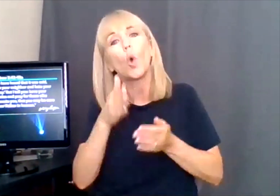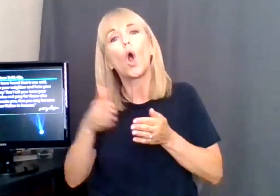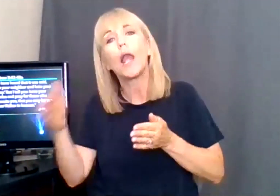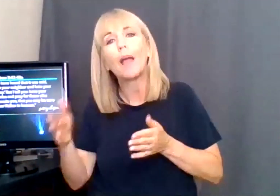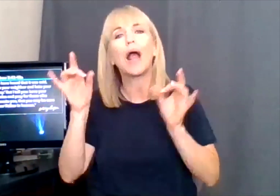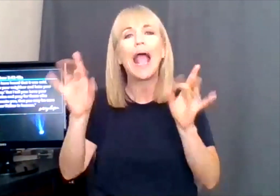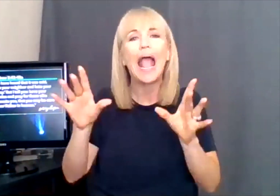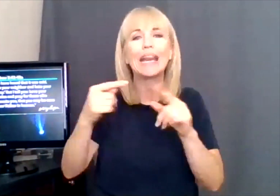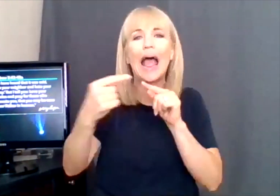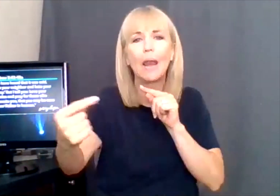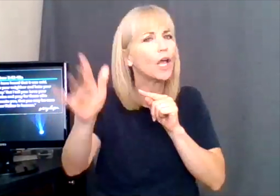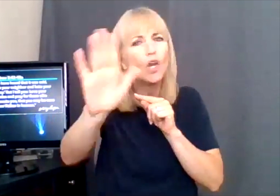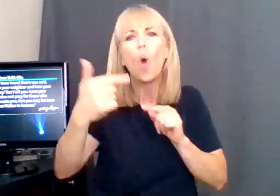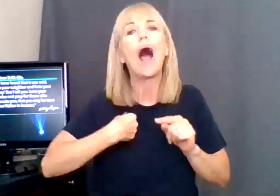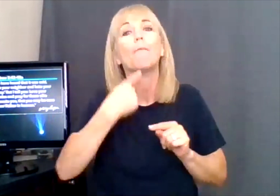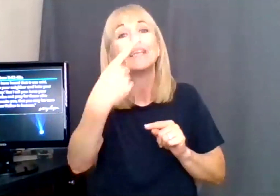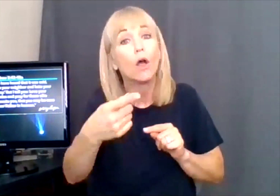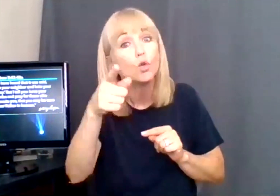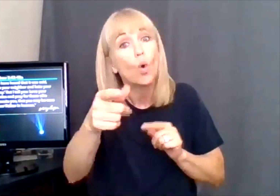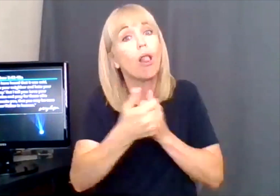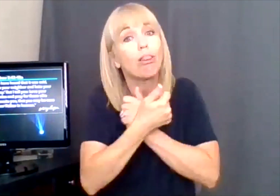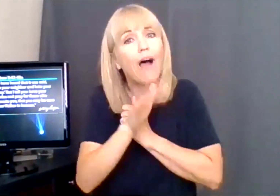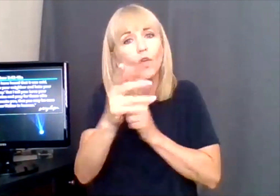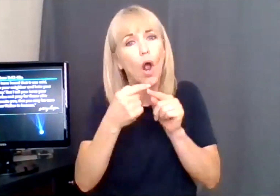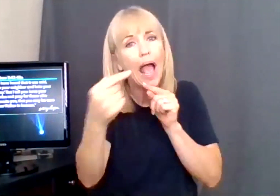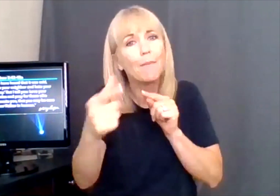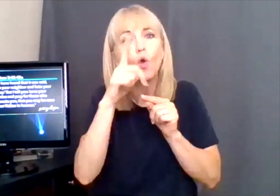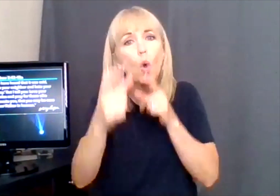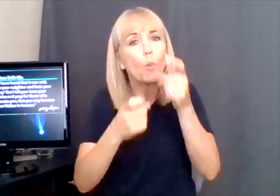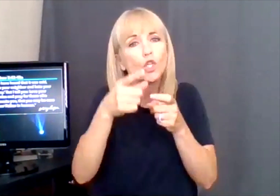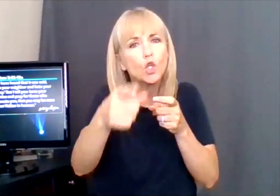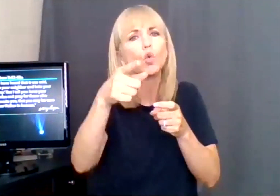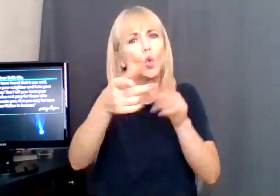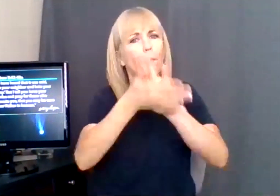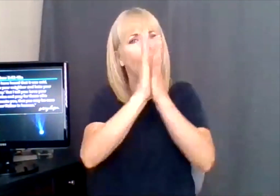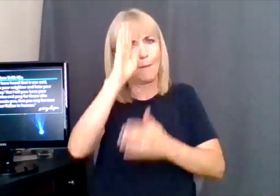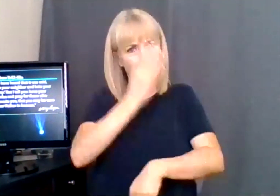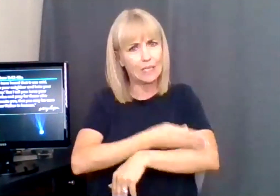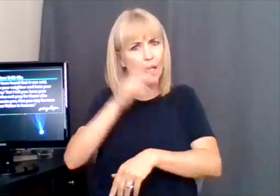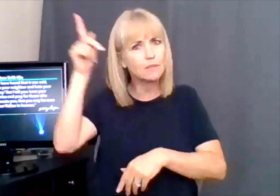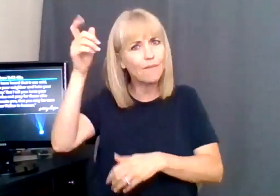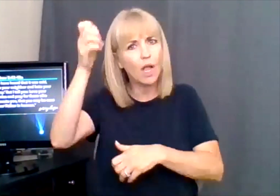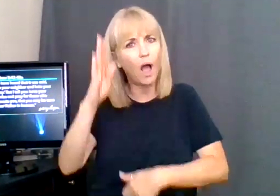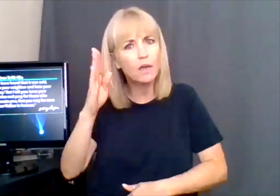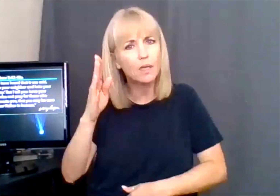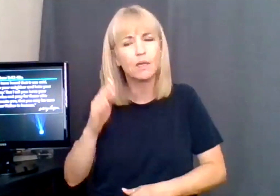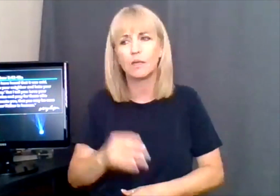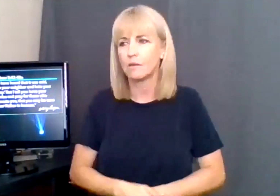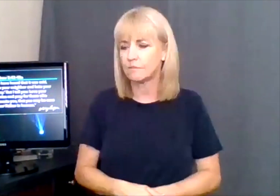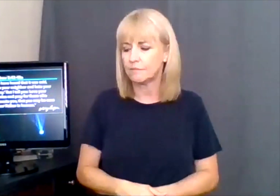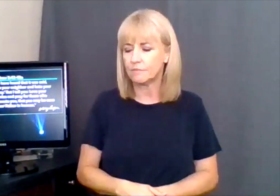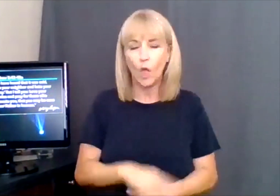your enemies and pray for those who persecute you, that you may be sons of your Father in heaven." He said, the world gives you all these reasons why this is wrong and